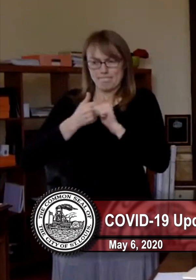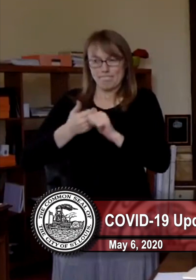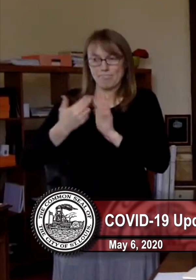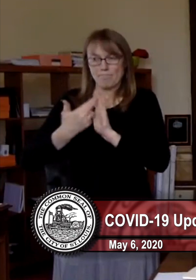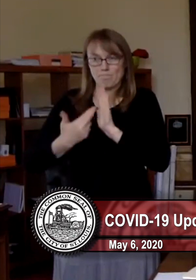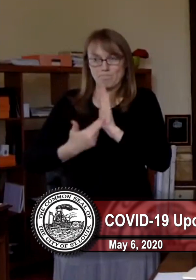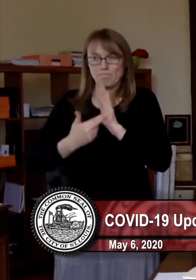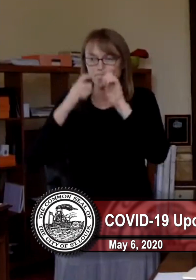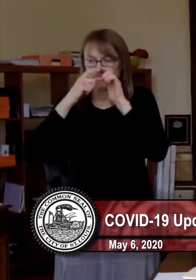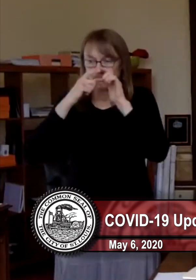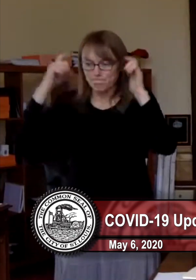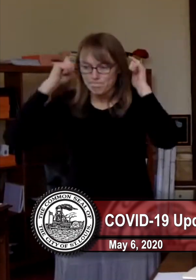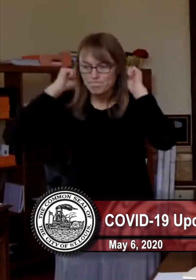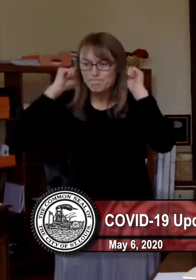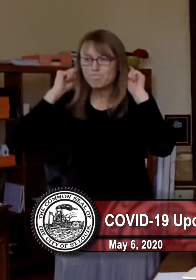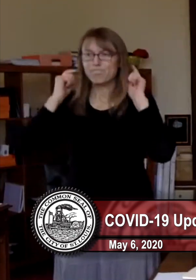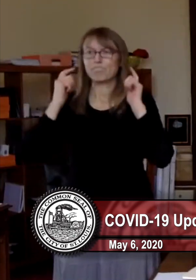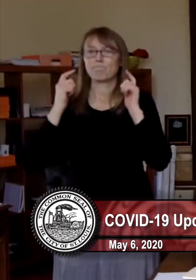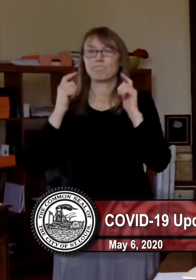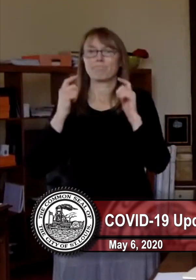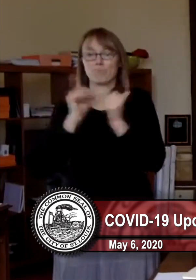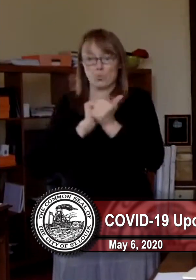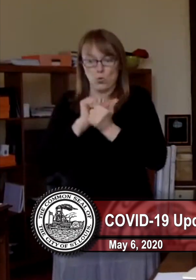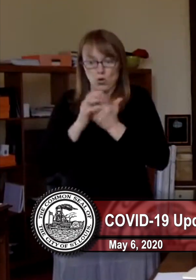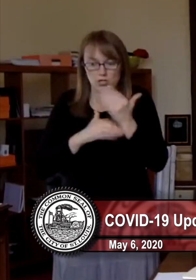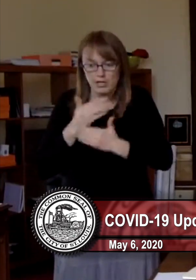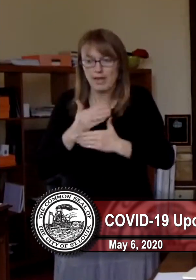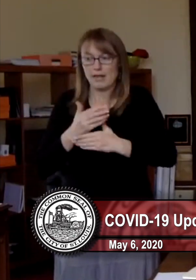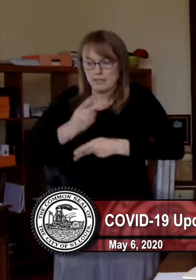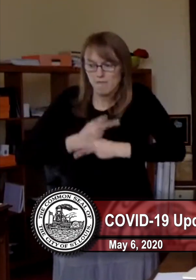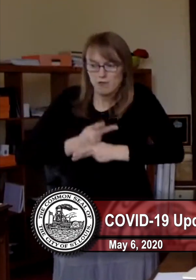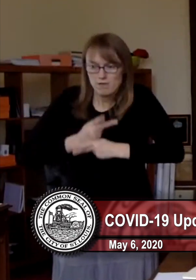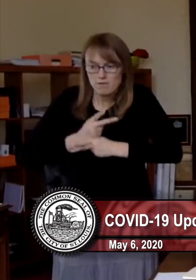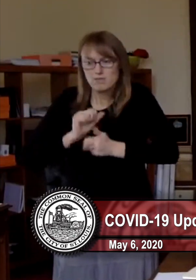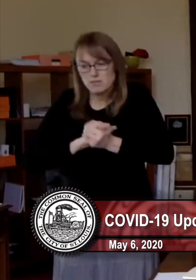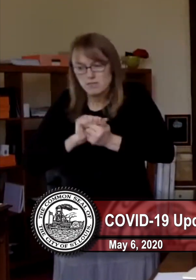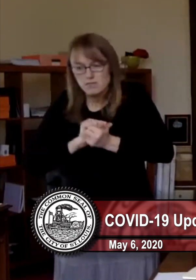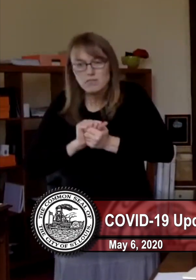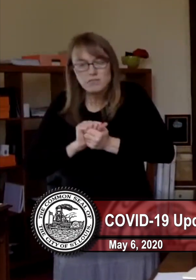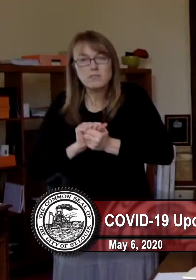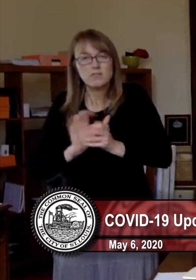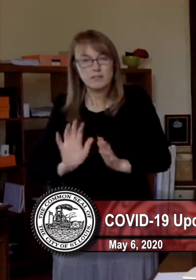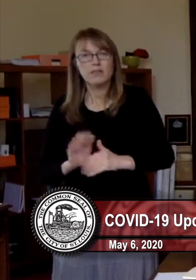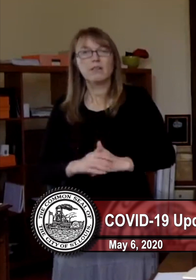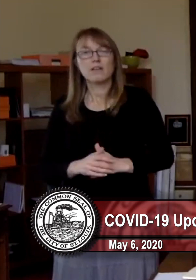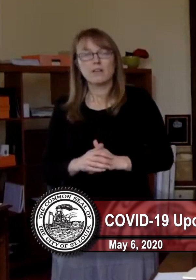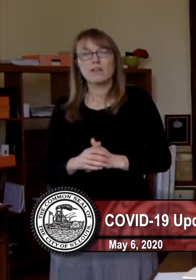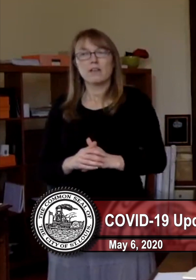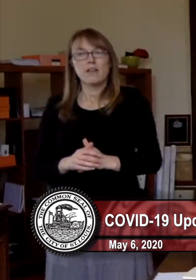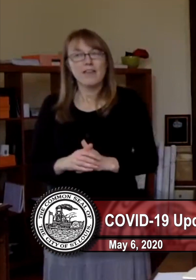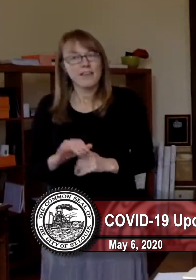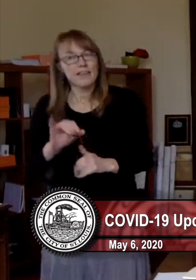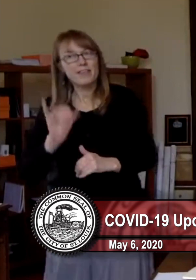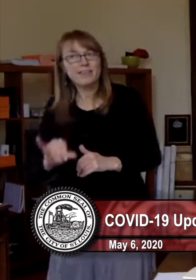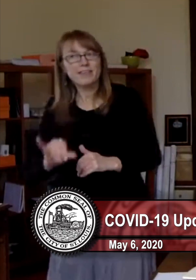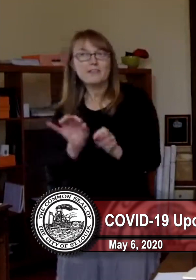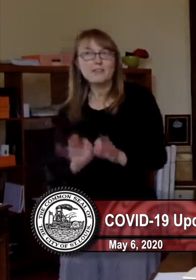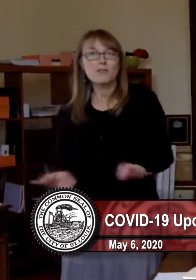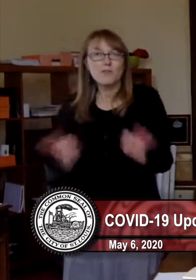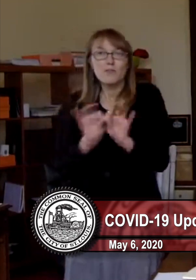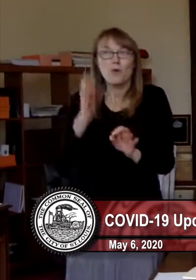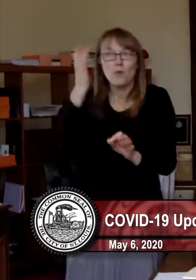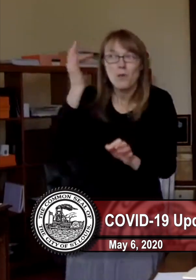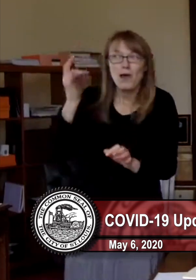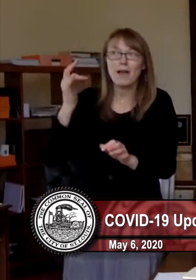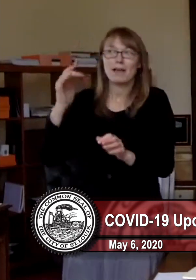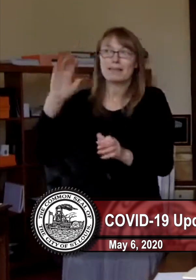this in such a way that we can continue to see the benefit of the behavior changes that we've had for the last soon